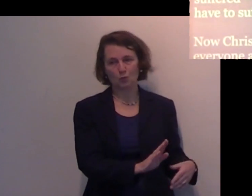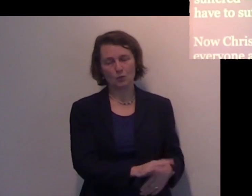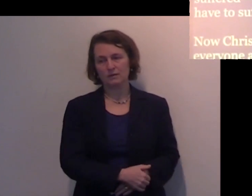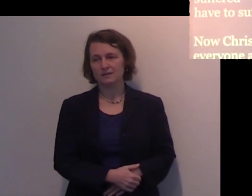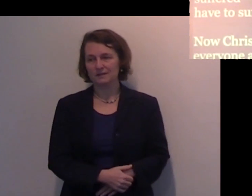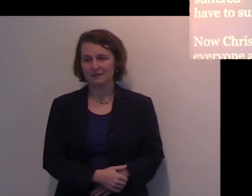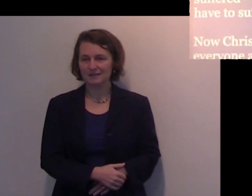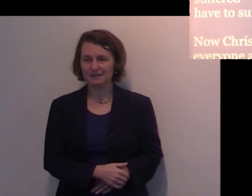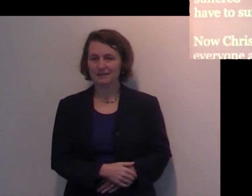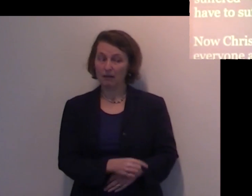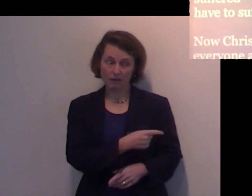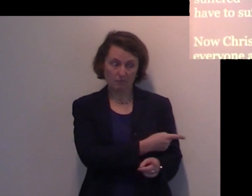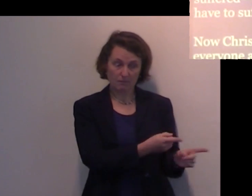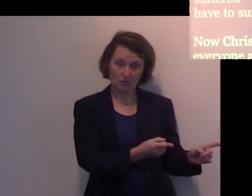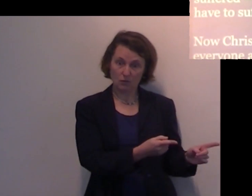They will not go to hell.